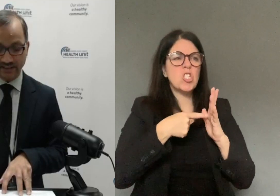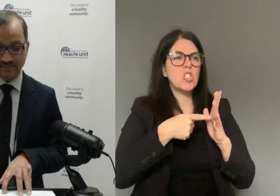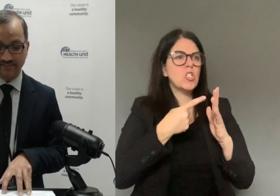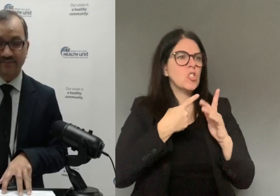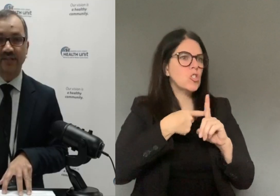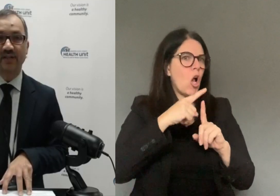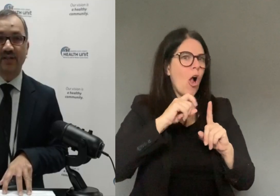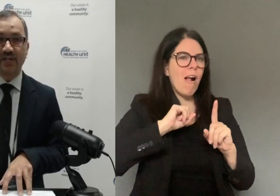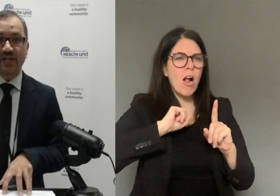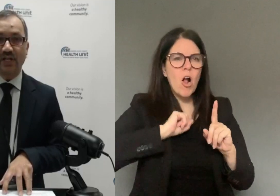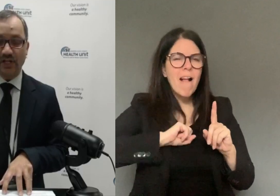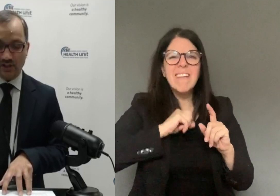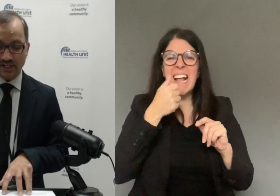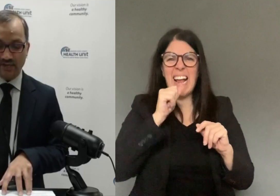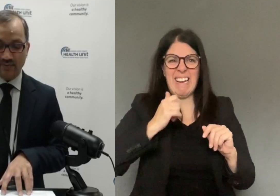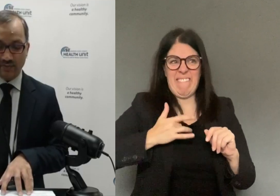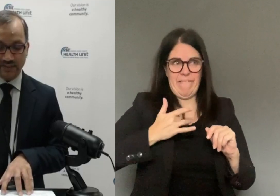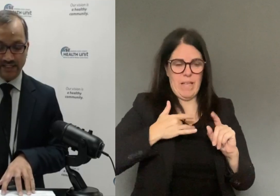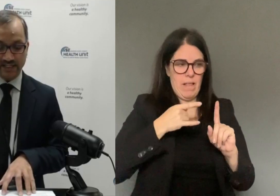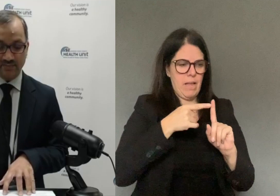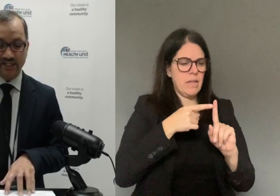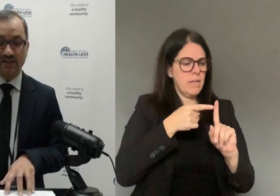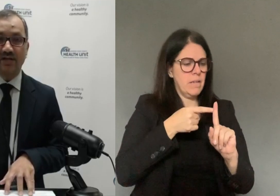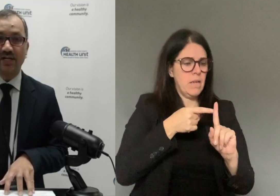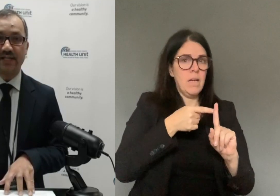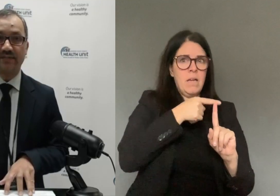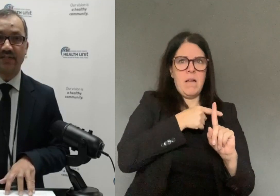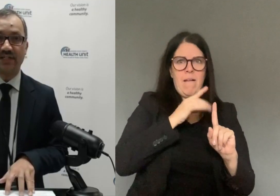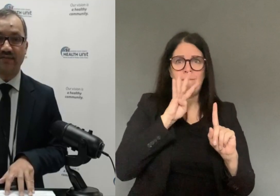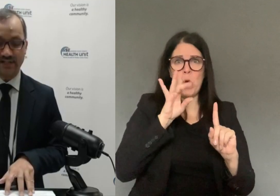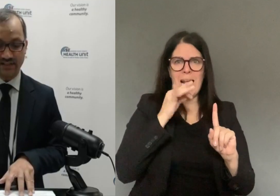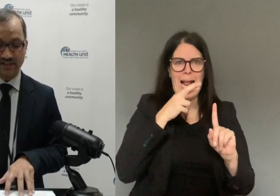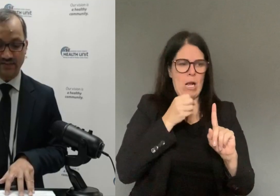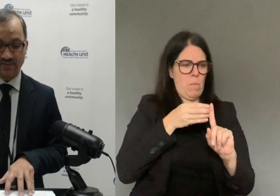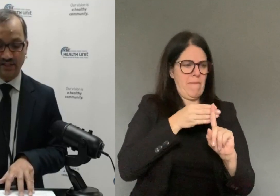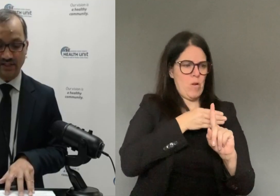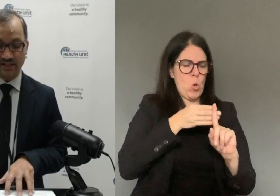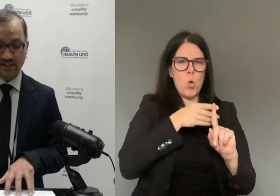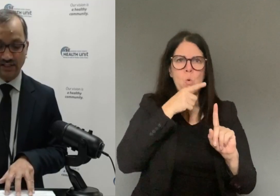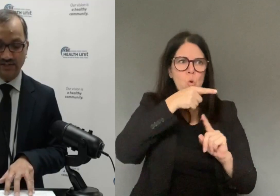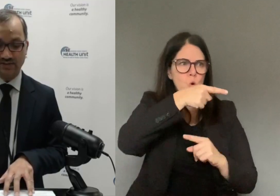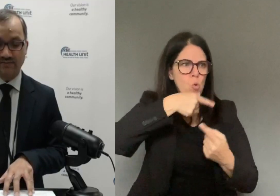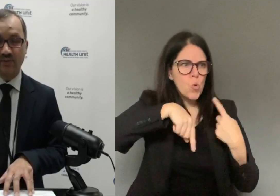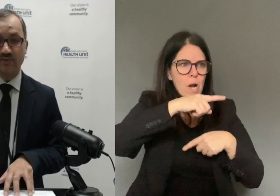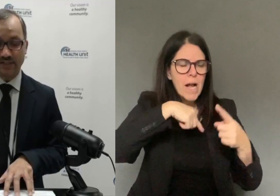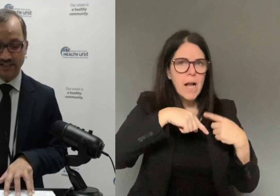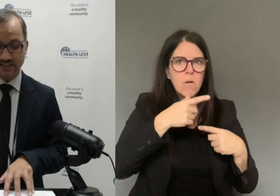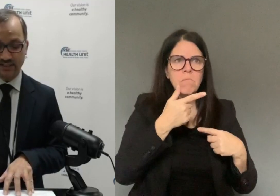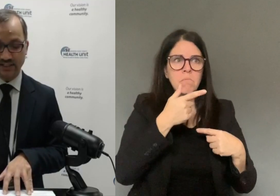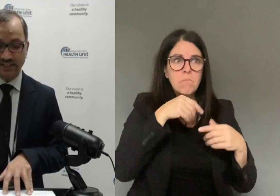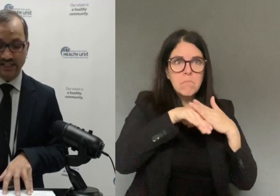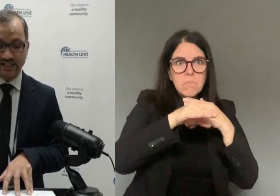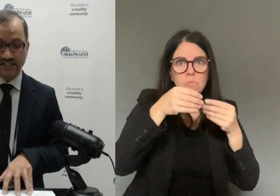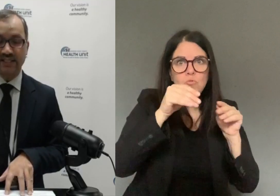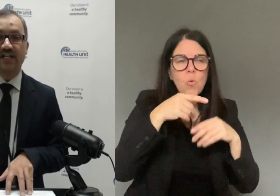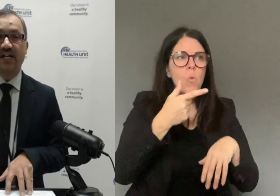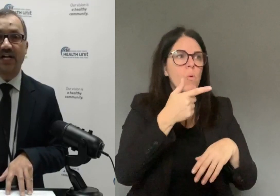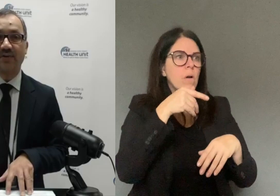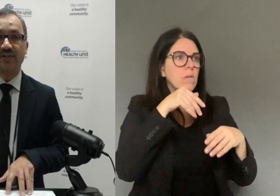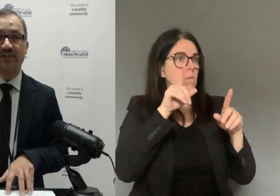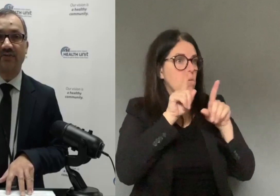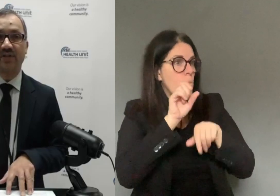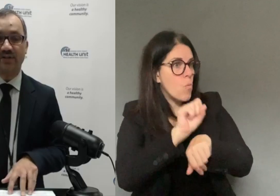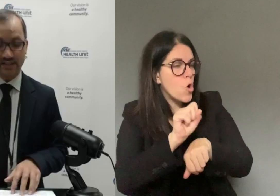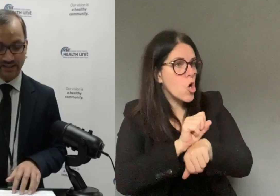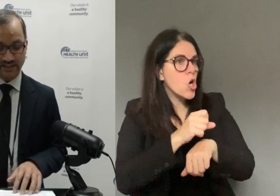COVID-19. Not everyone that has been in contact with an infected in case of COVID-19 is at a high